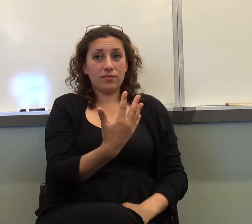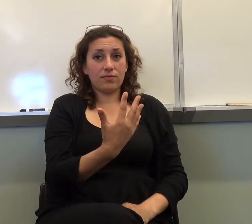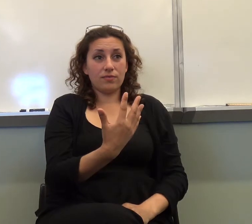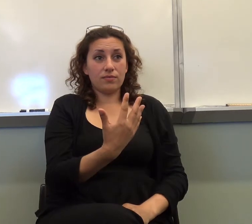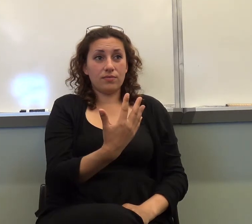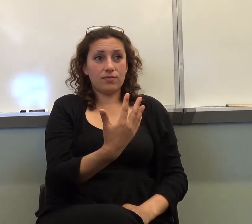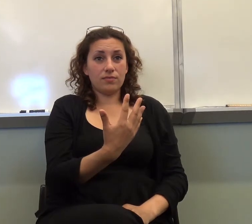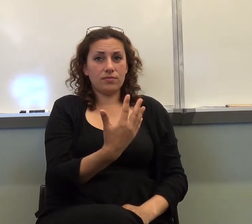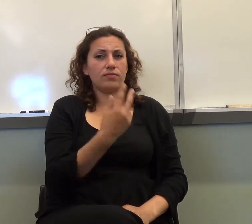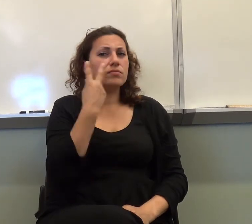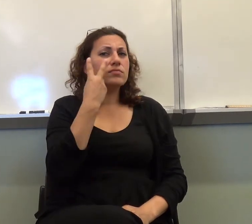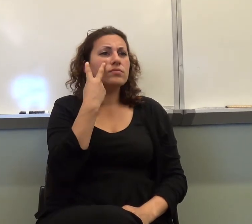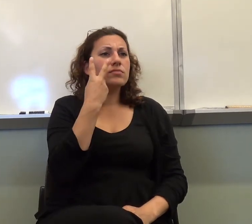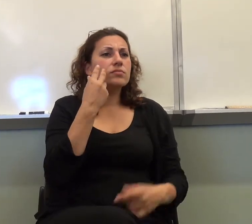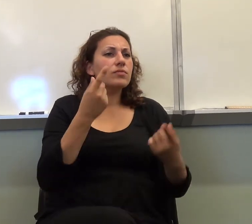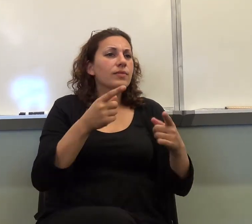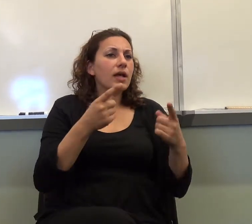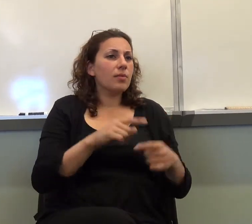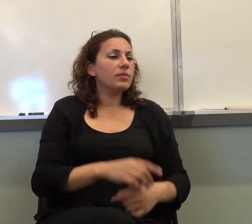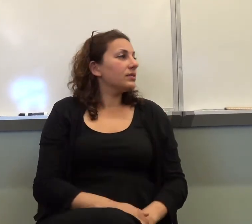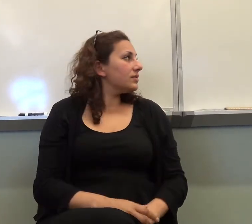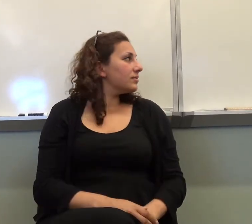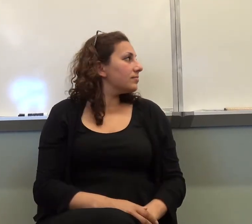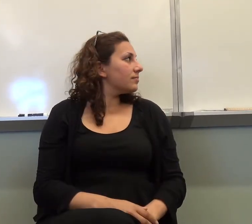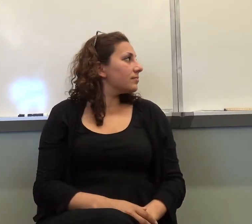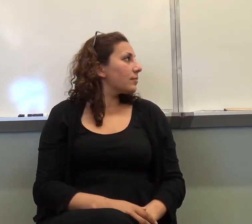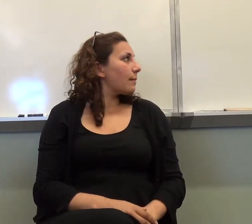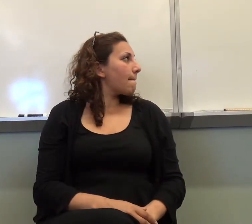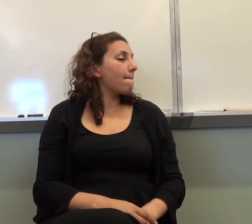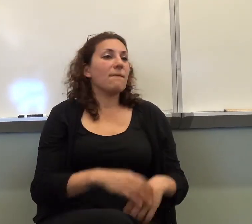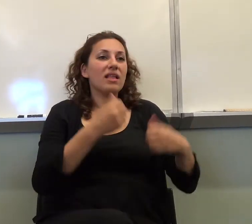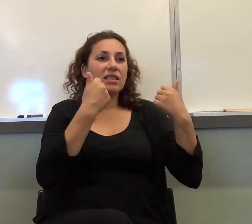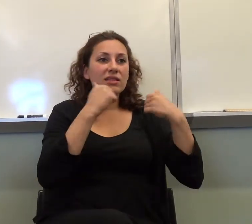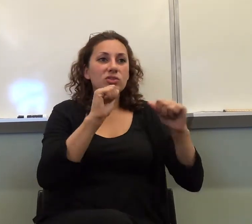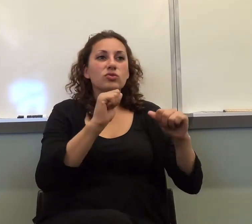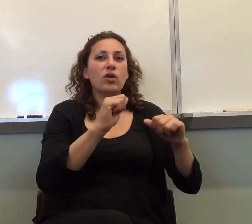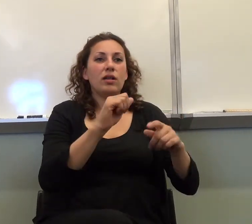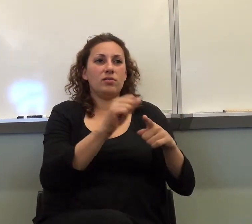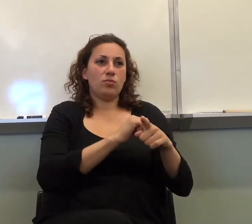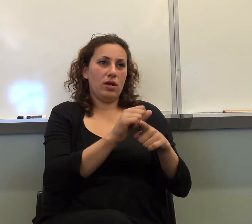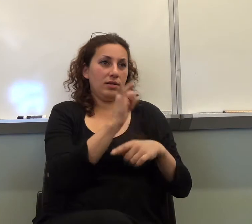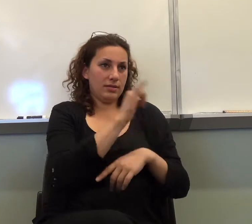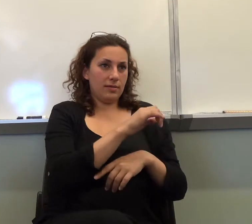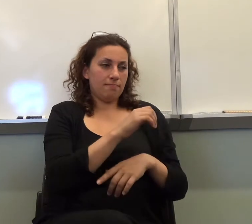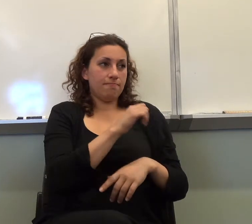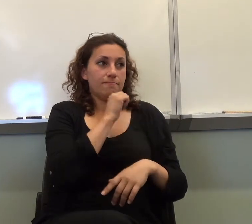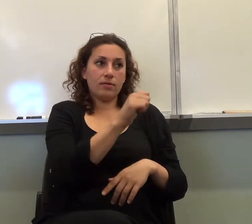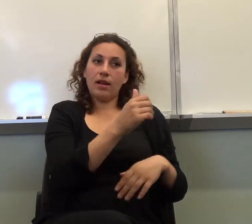Well, let's see what happens. Let's go into our insistence that we're not going to do division. This is 50